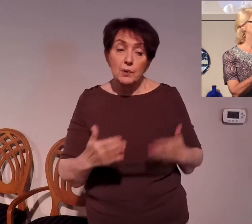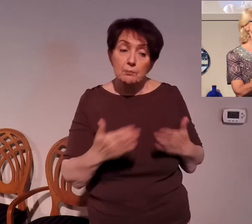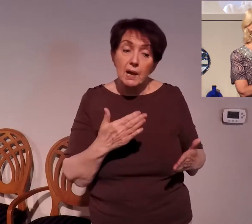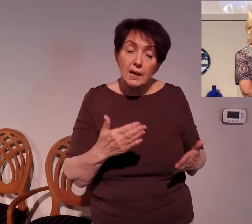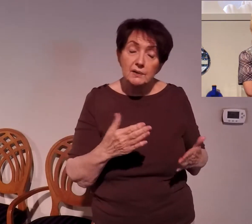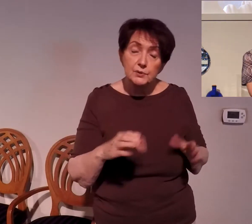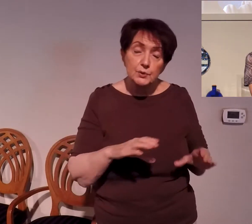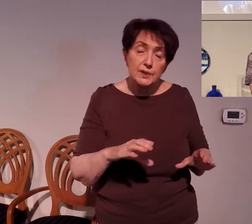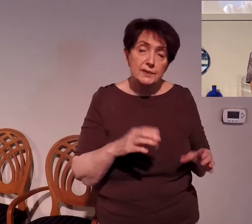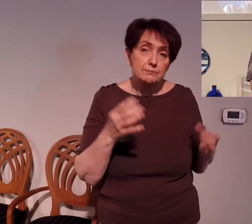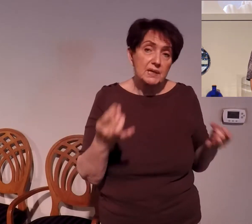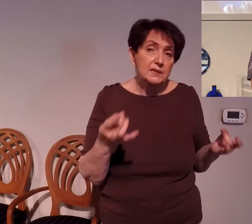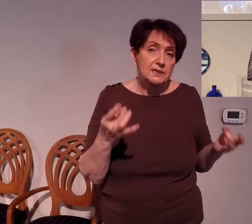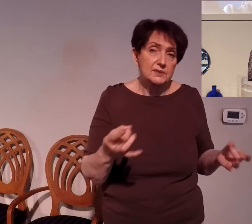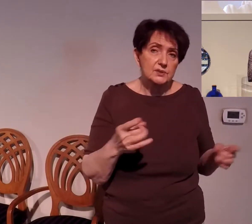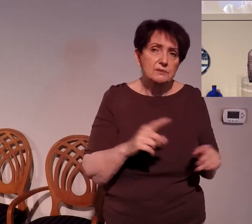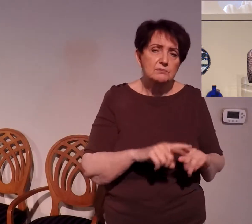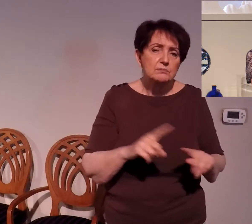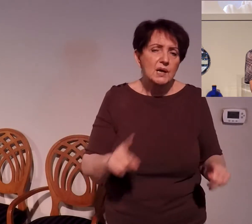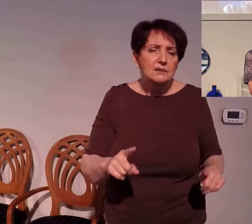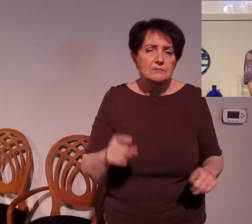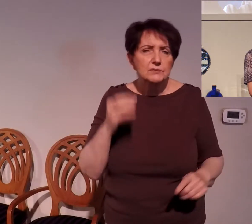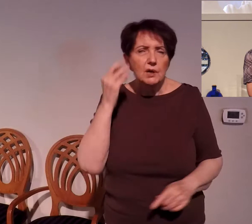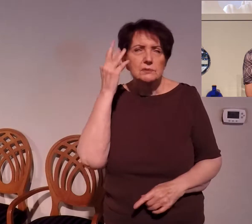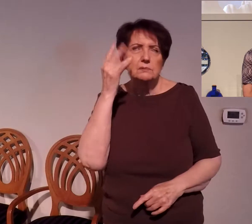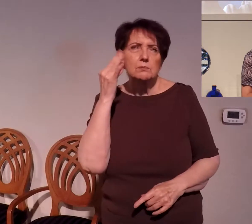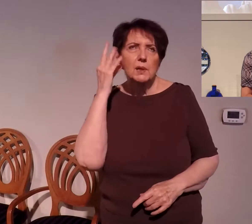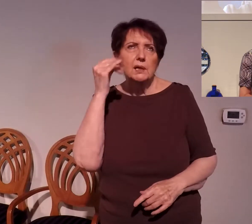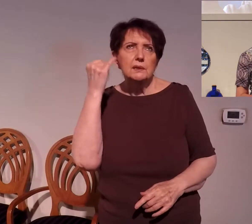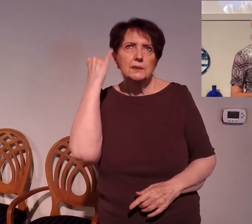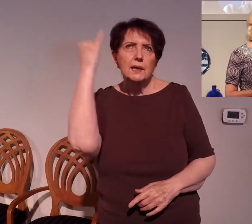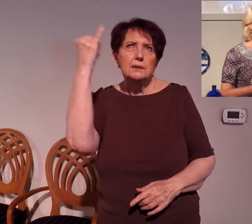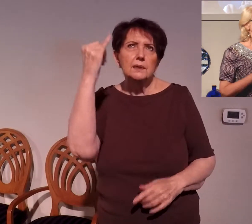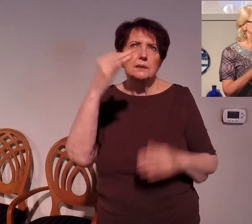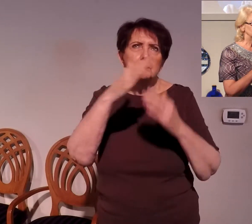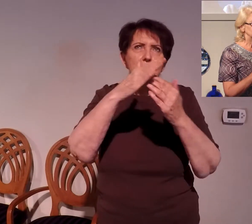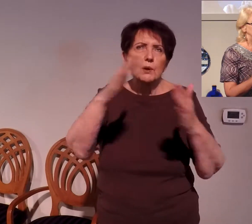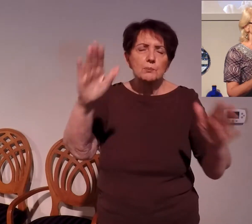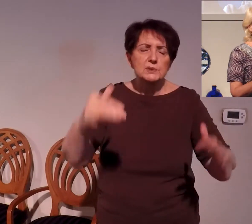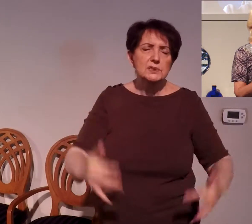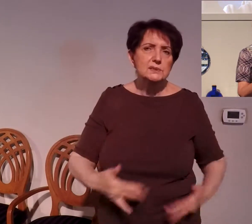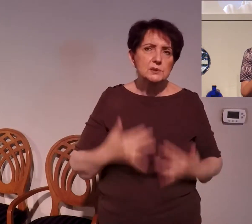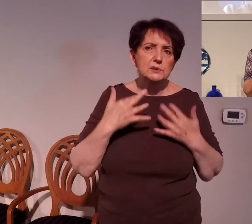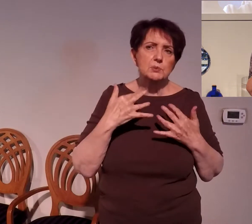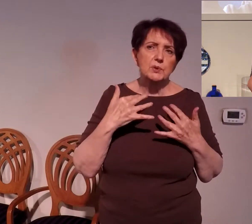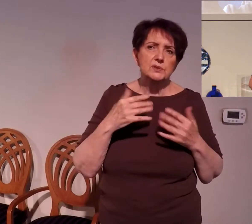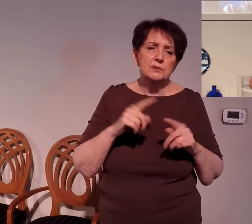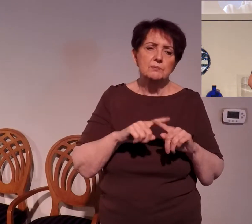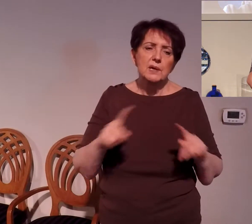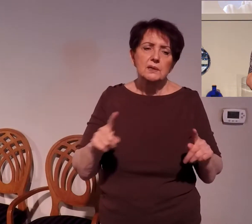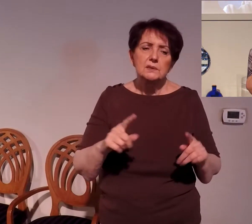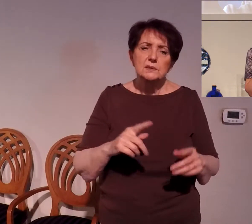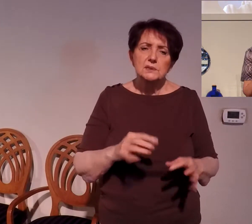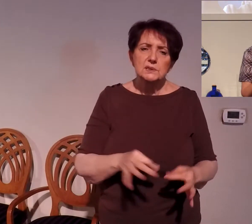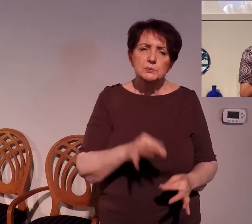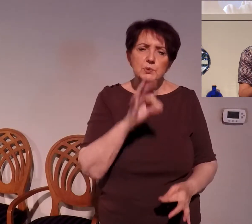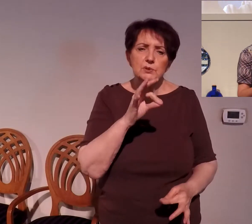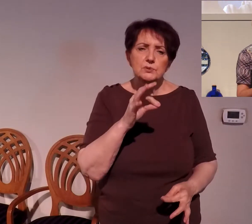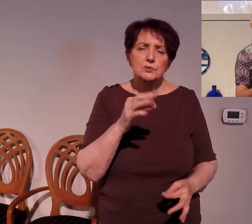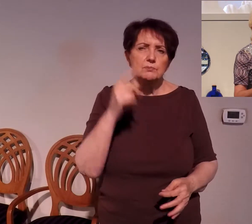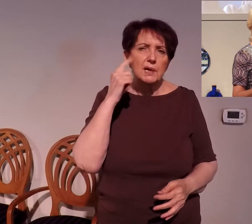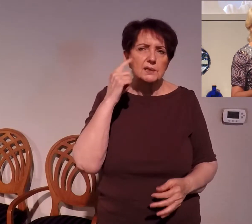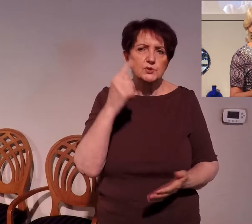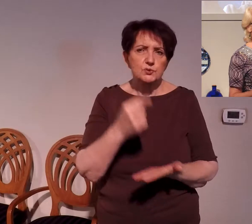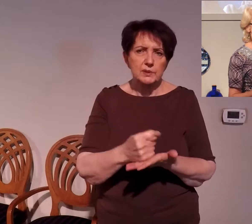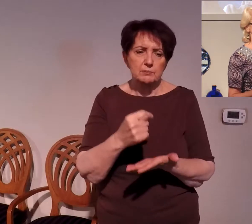we may contemplate an idea and be open to inspiration. Spiritual mind treatment is the